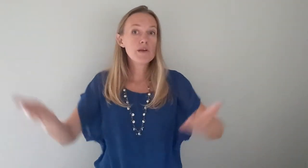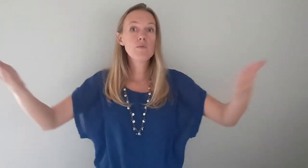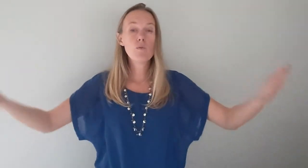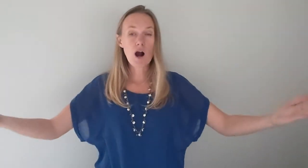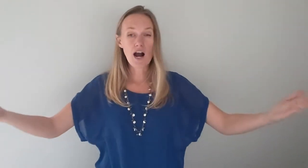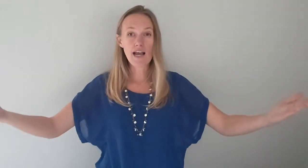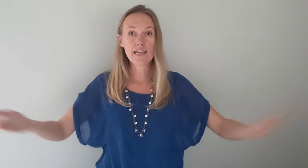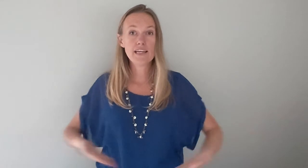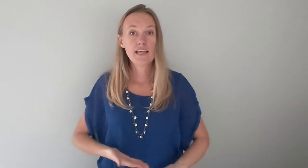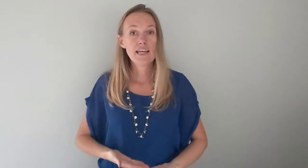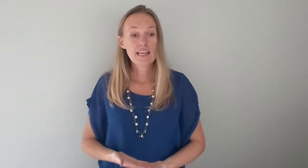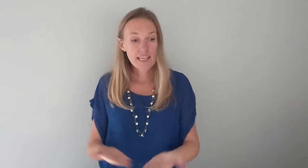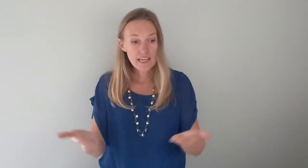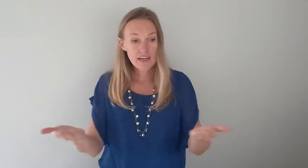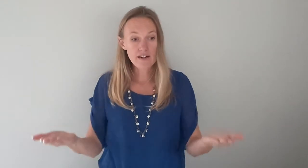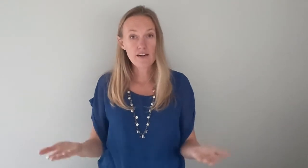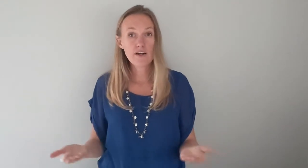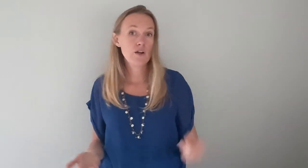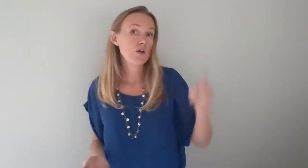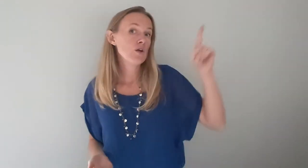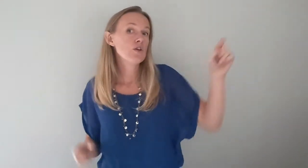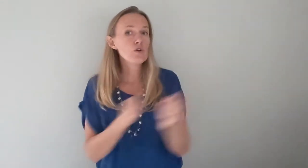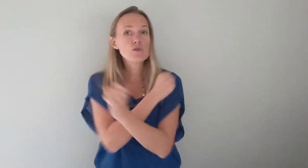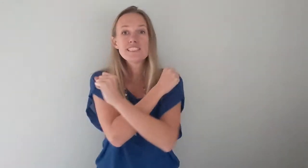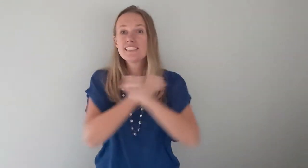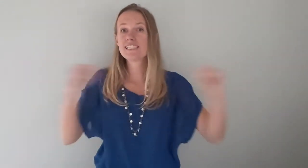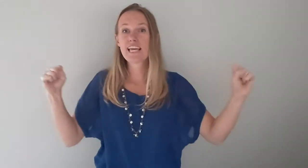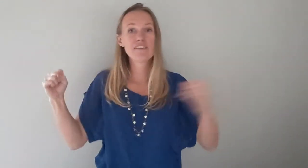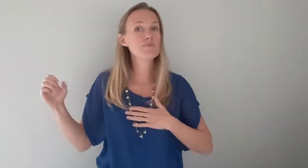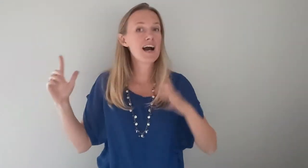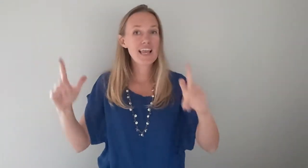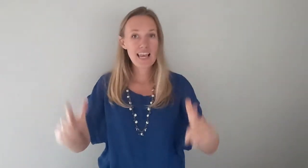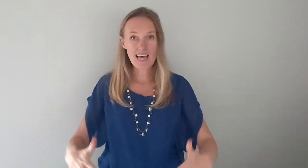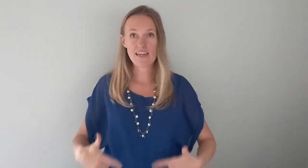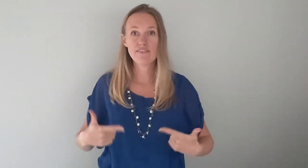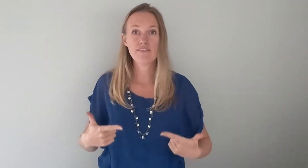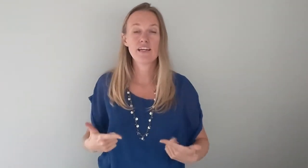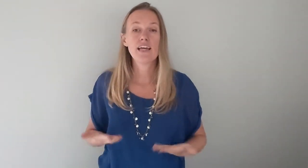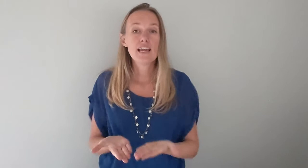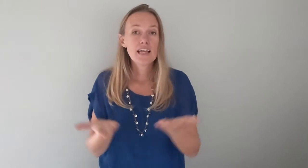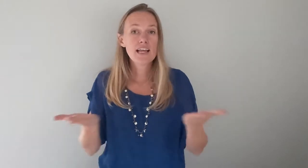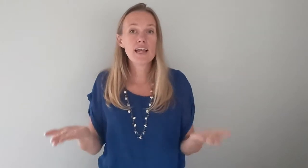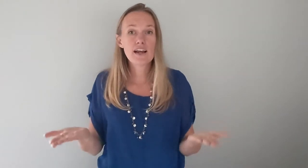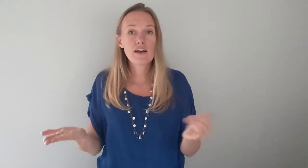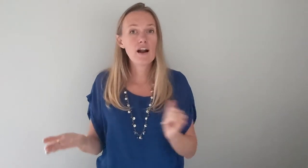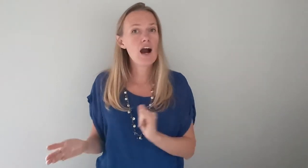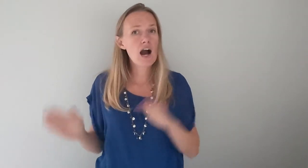open wide, here, you saved my life. Here